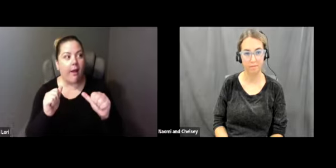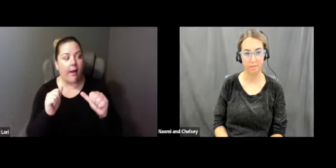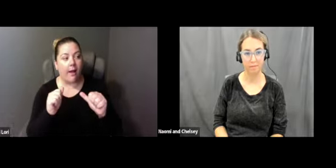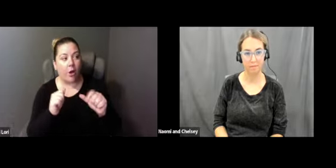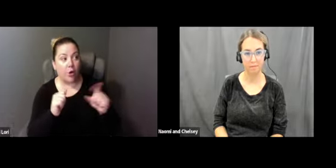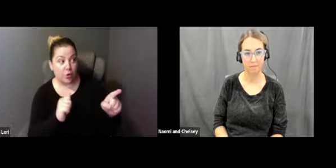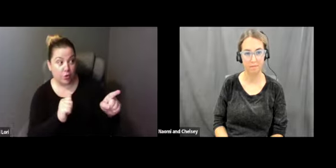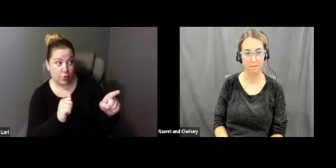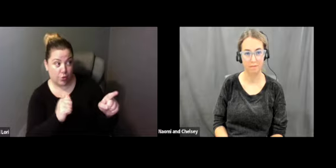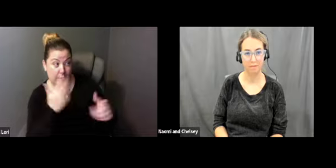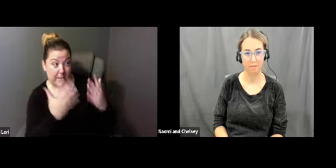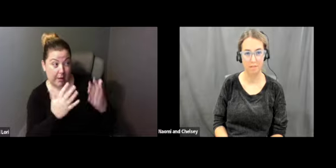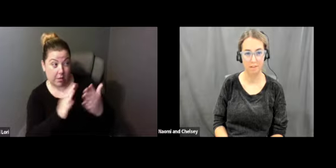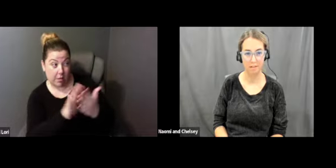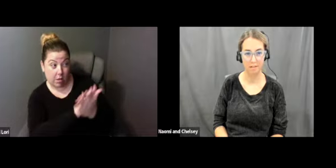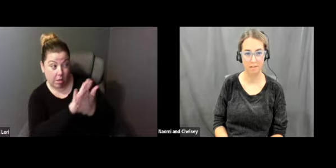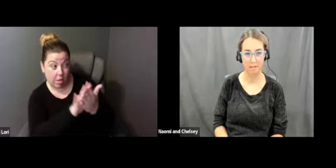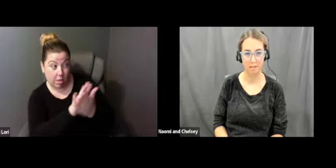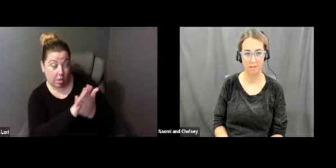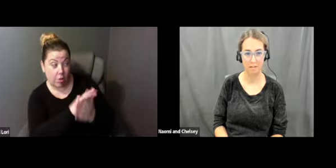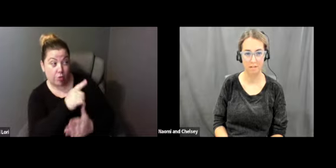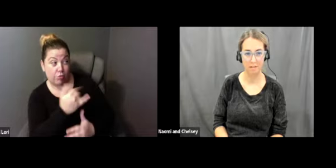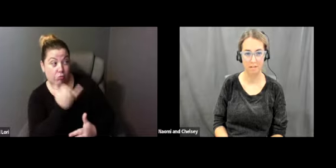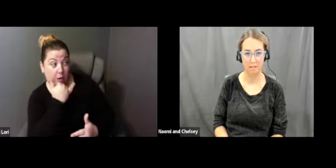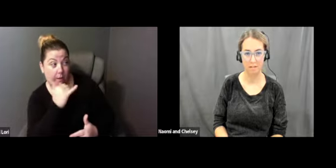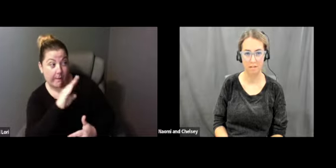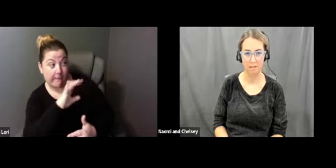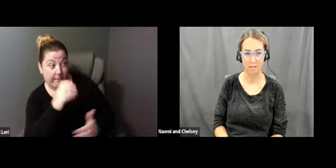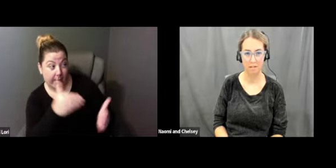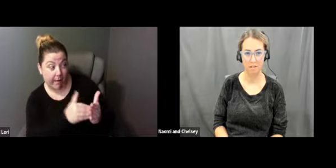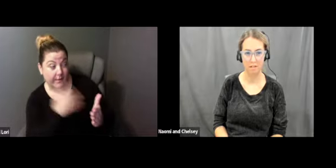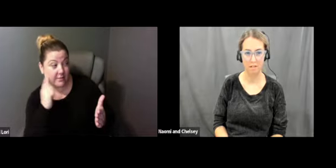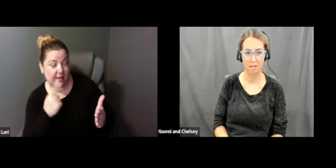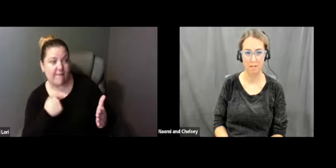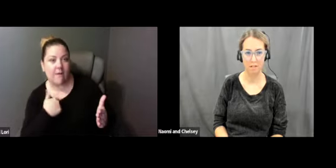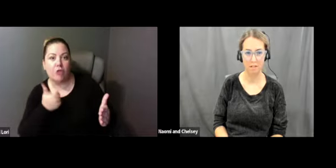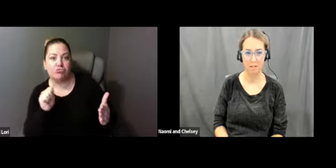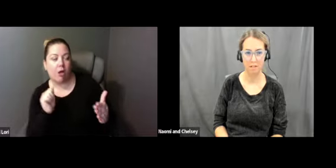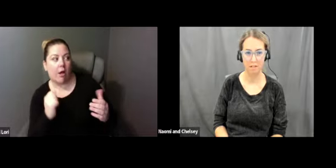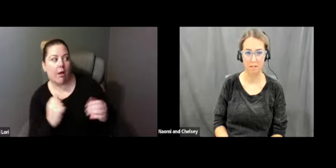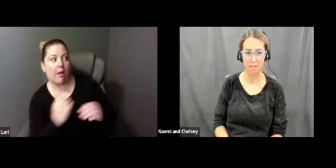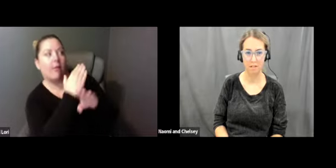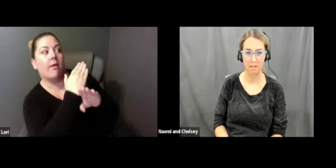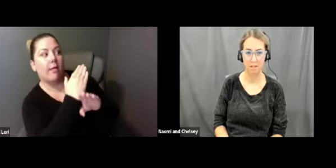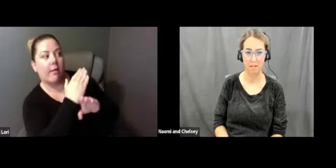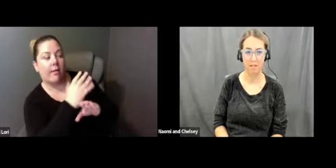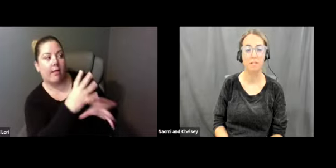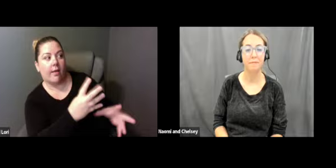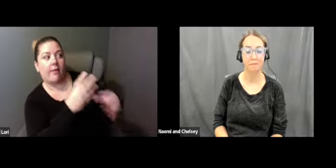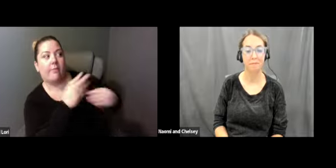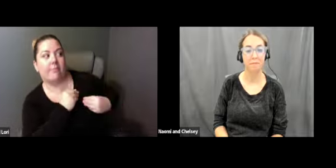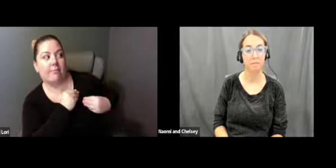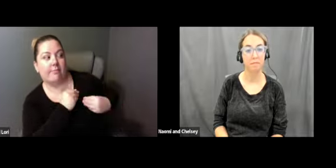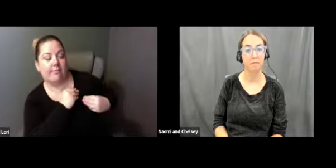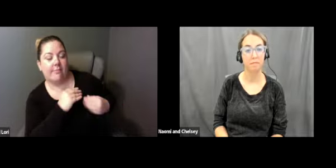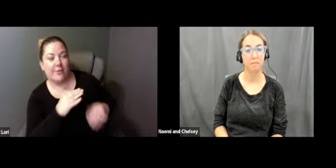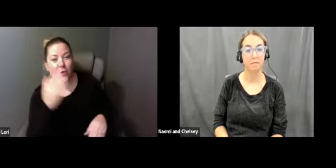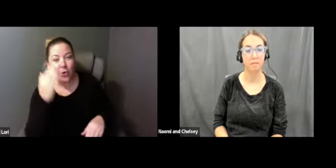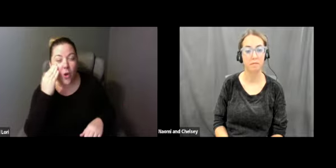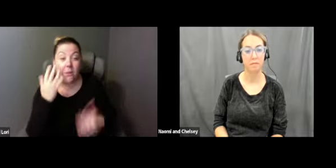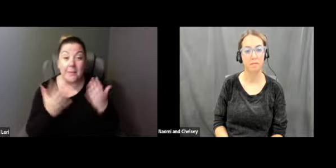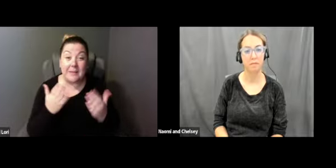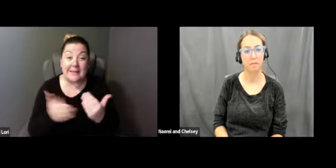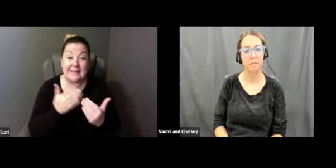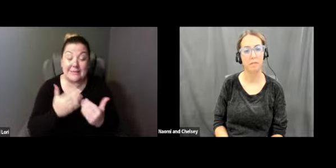upon a cultural group. And, and so for me, maybe it's easier to play dumb in those